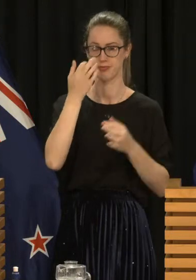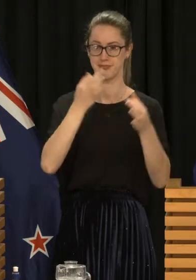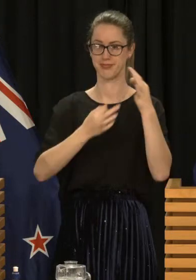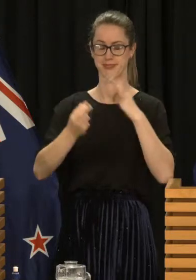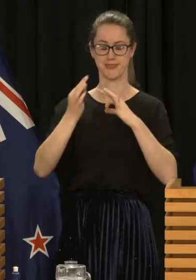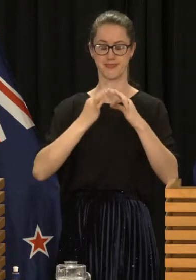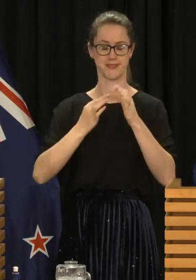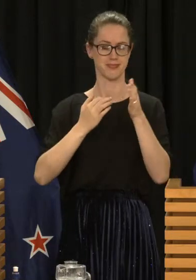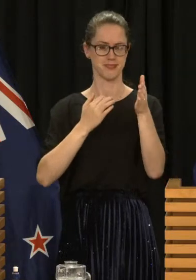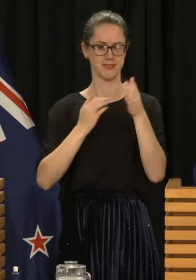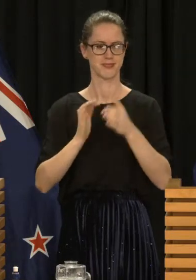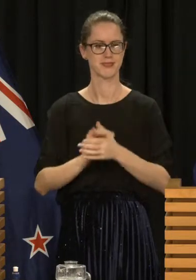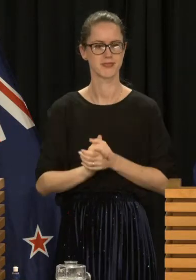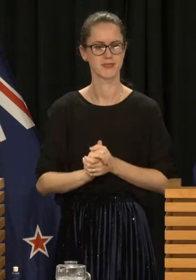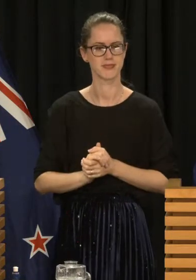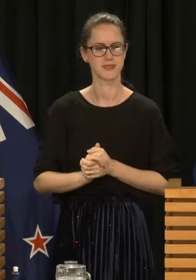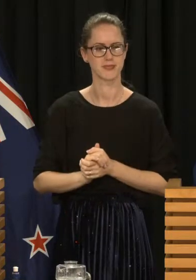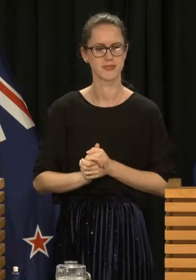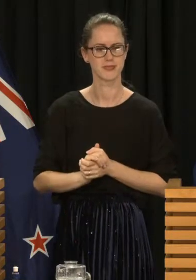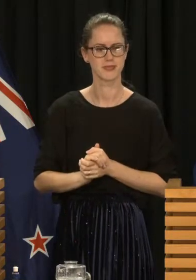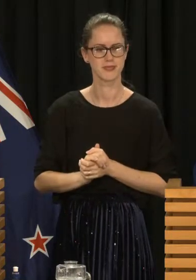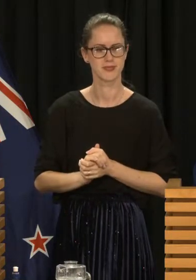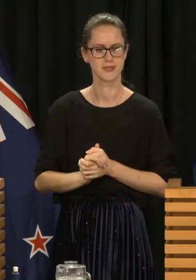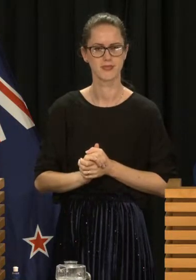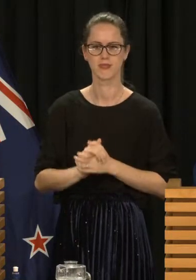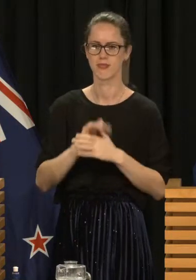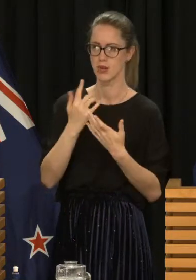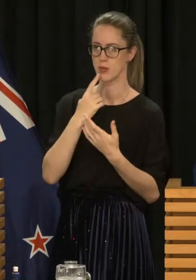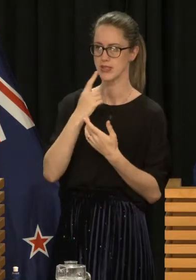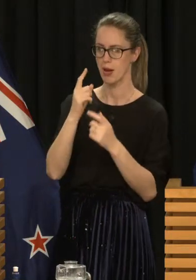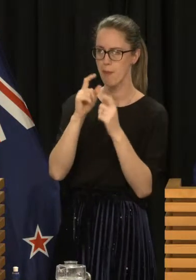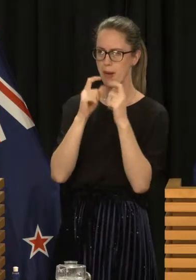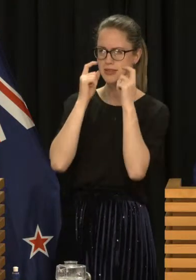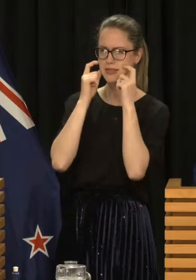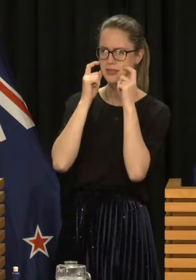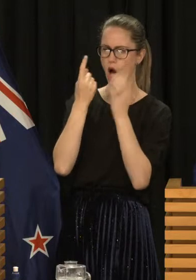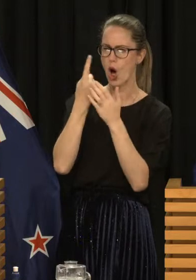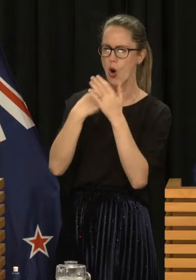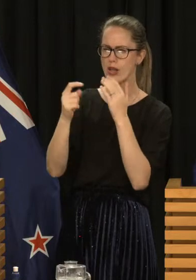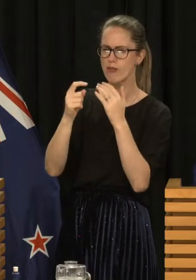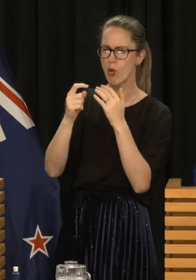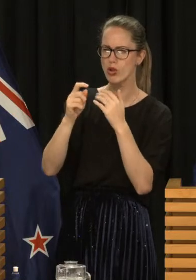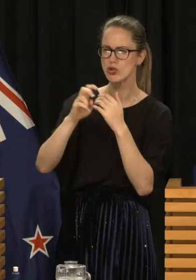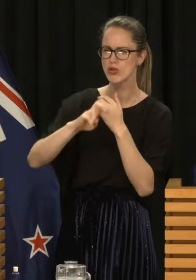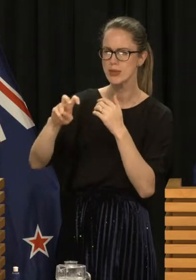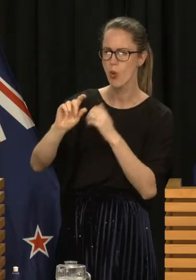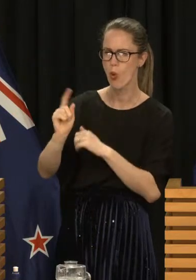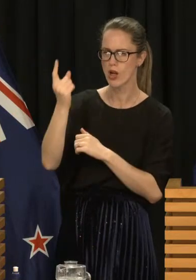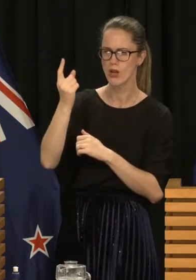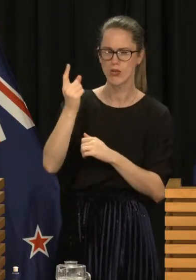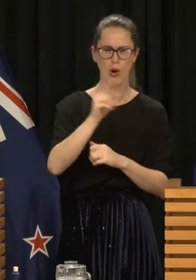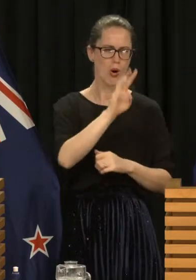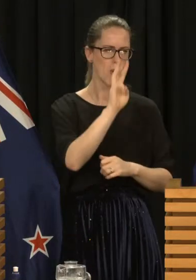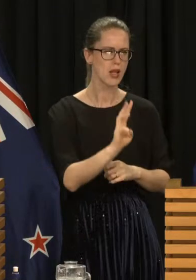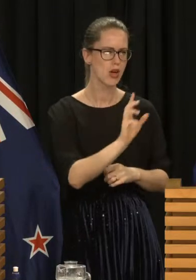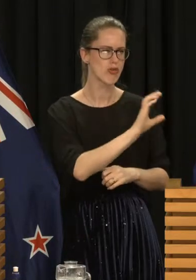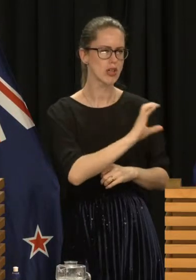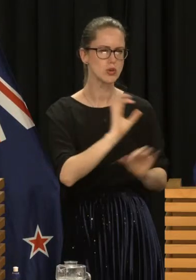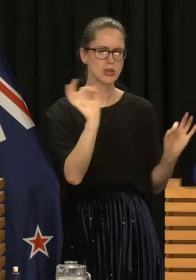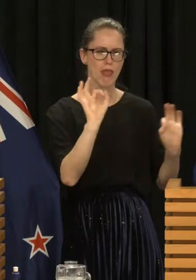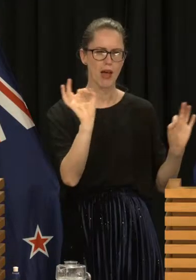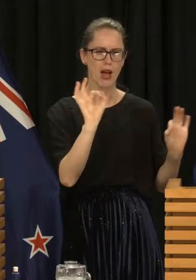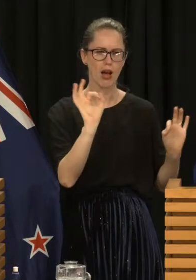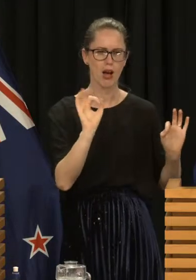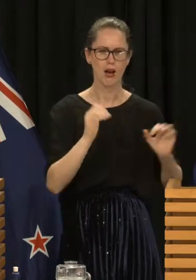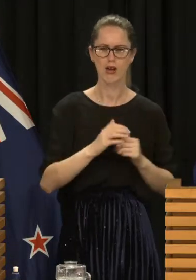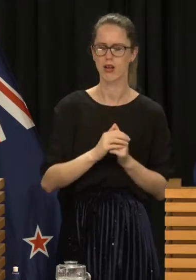don't we come down here? Yeah. Why is the sort of proposed mask mandate just for public transport in Auckland? Why not Wellington and Christchurch, which also have an IQ? So I